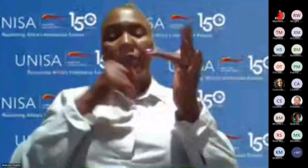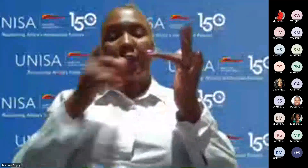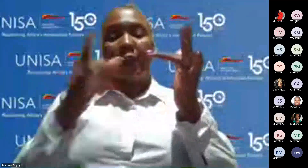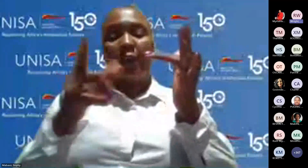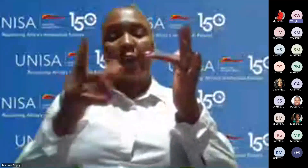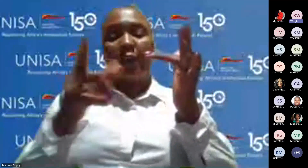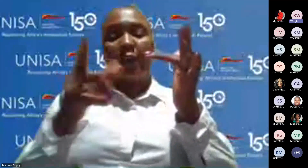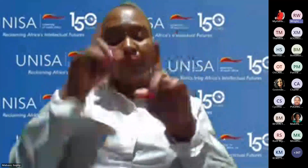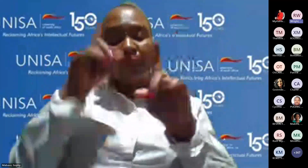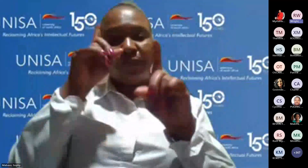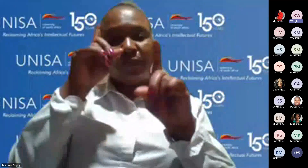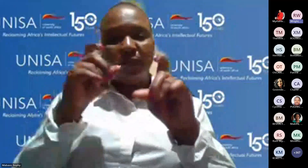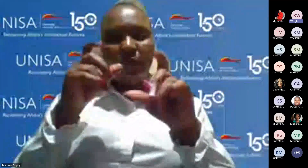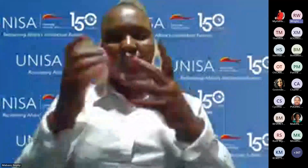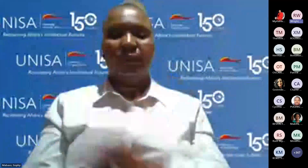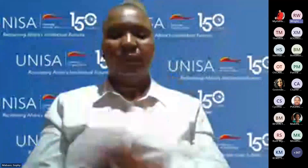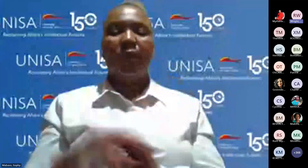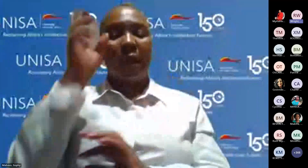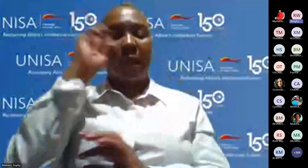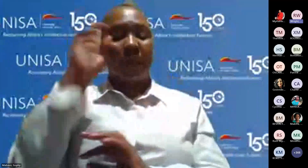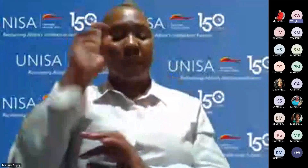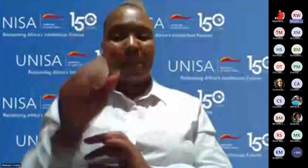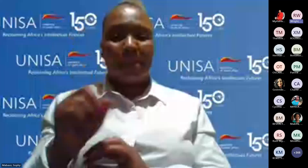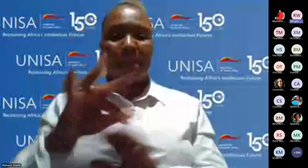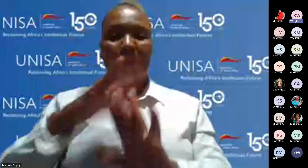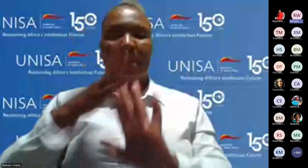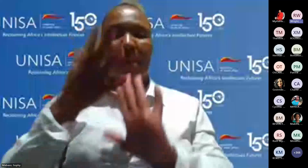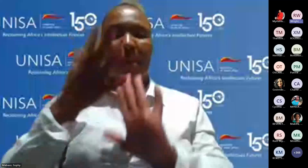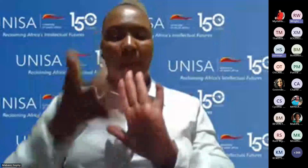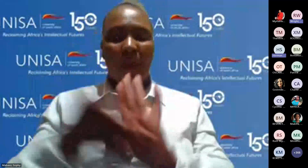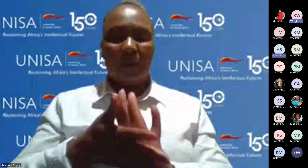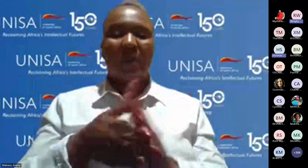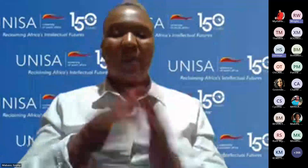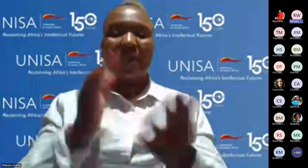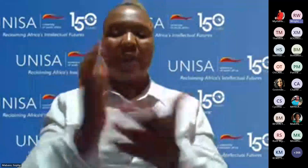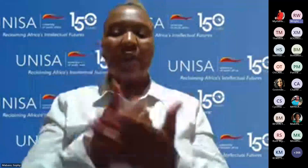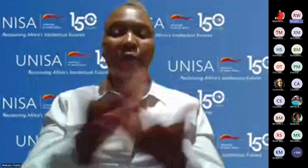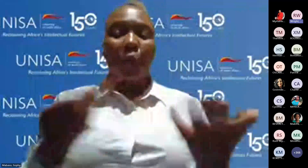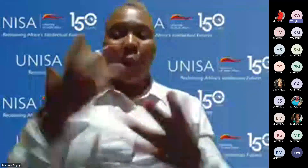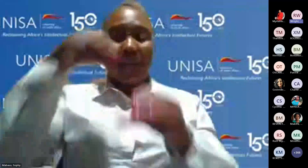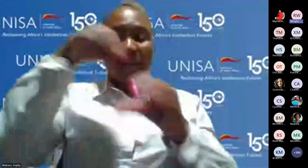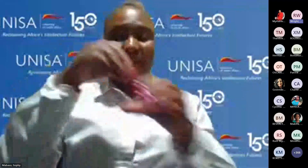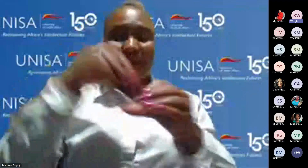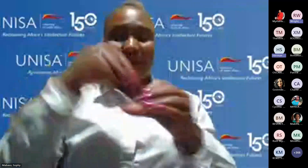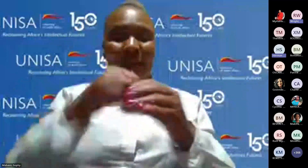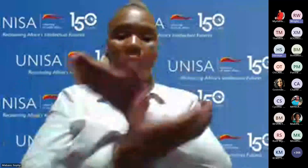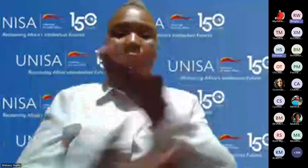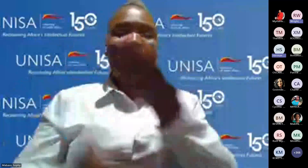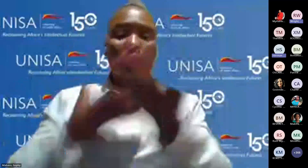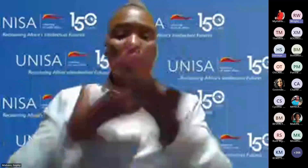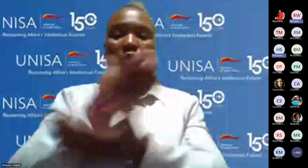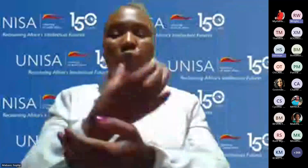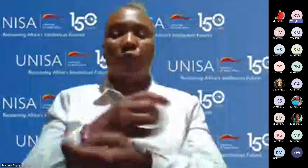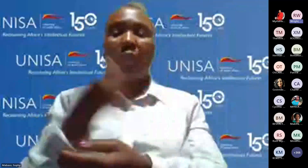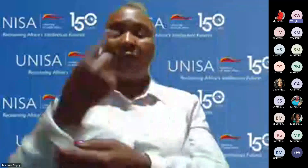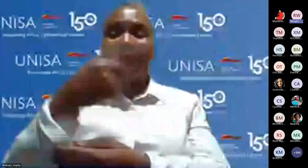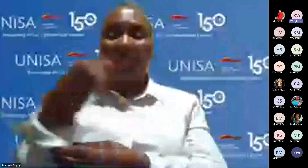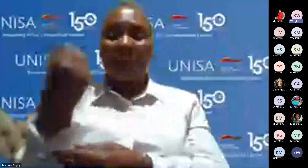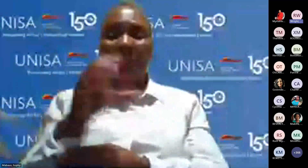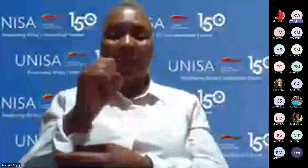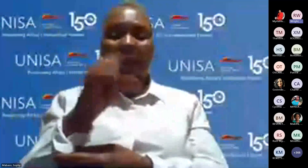pictures. No, so remember, everything is saved on the phone. So from the time that you scan the QR code and the app